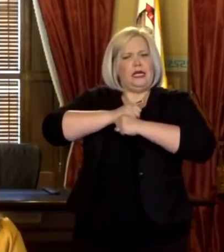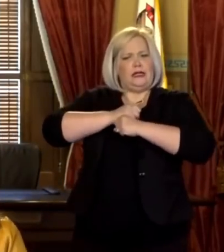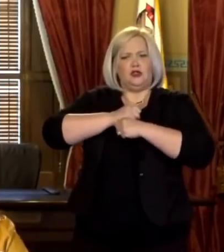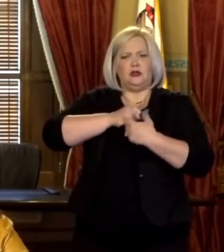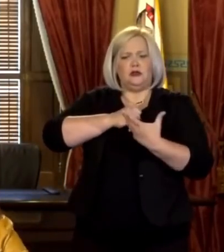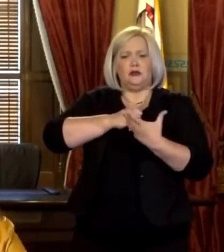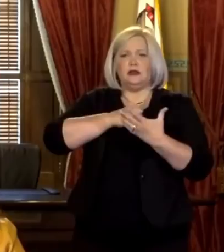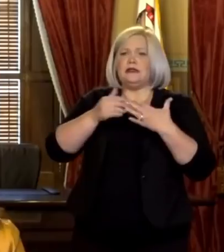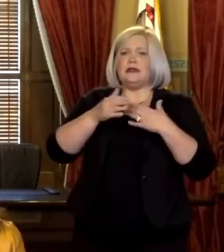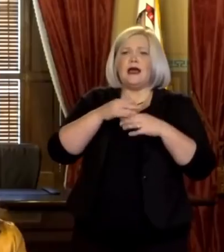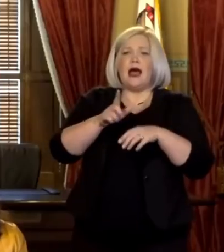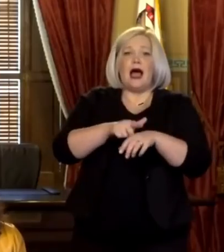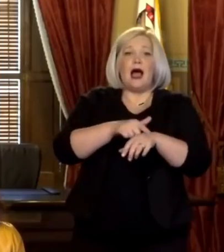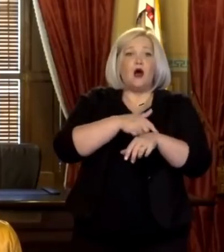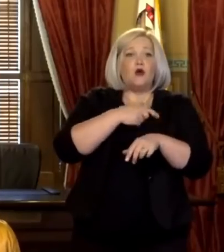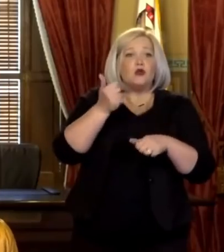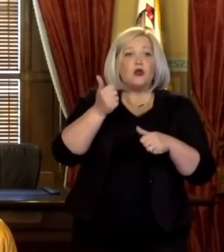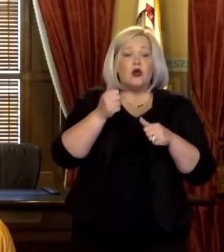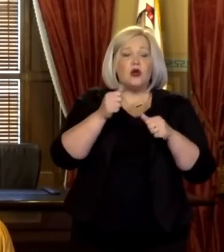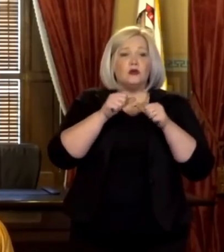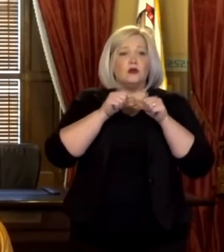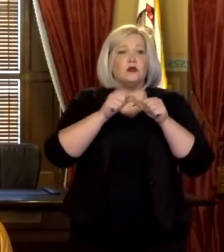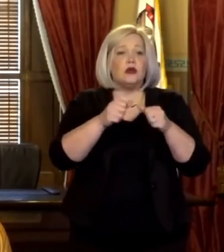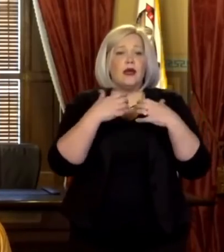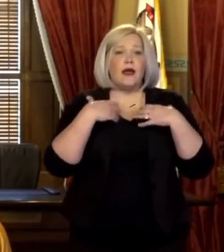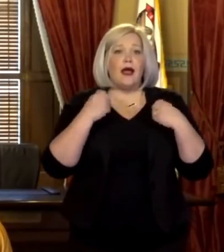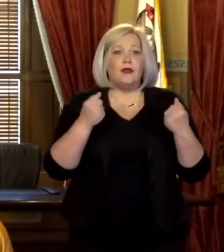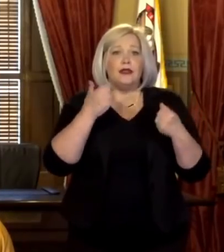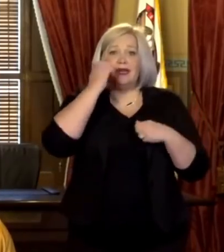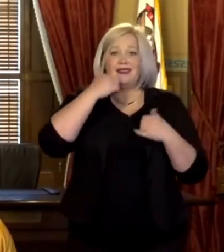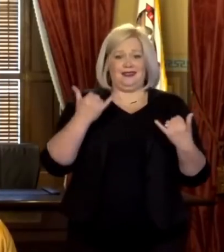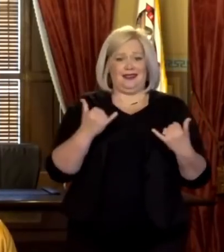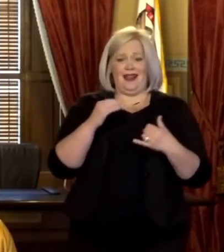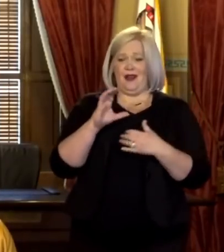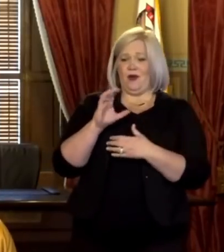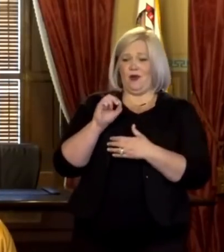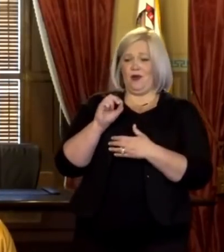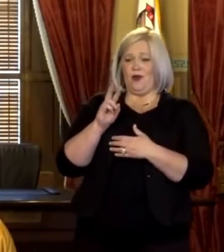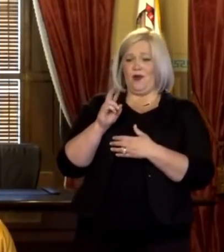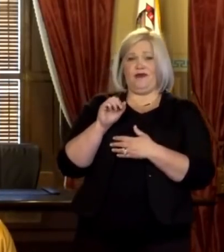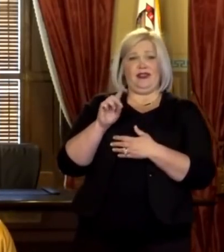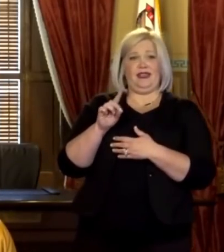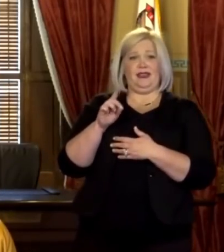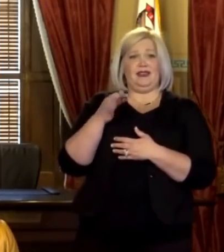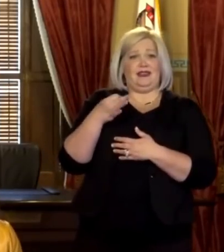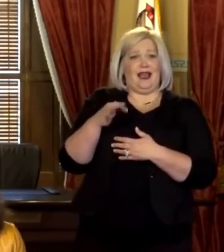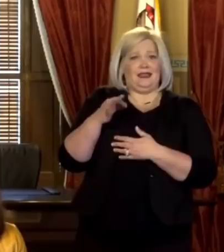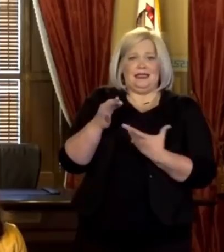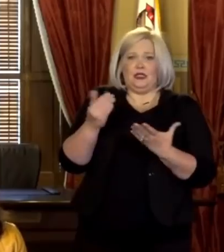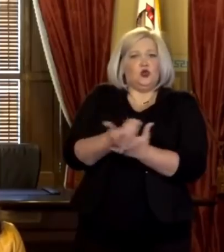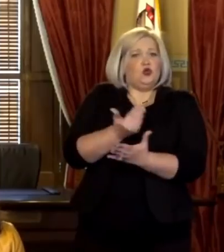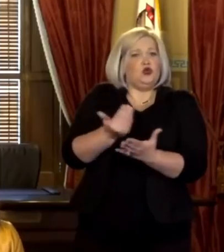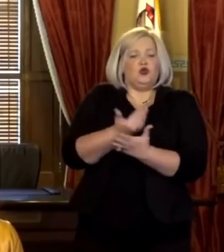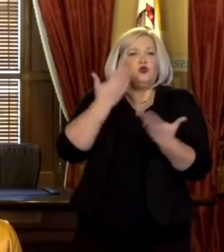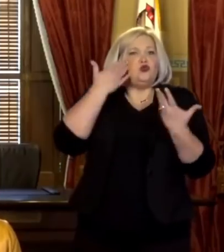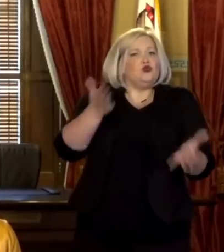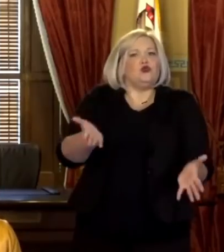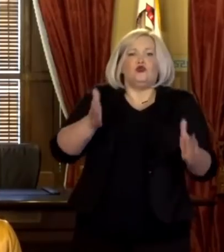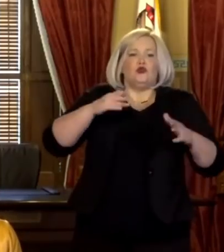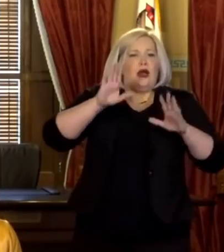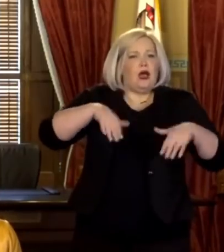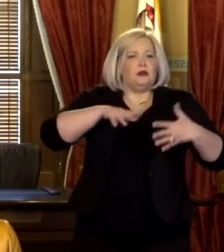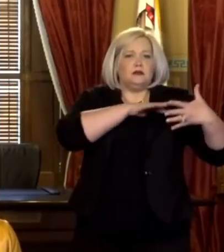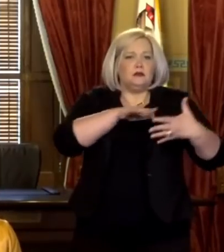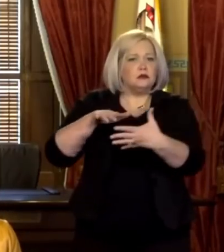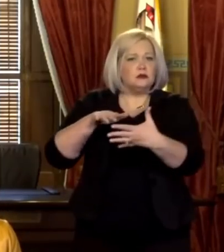know how long they will have their immunity because of the novel aspect of the virus. That's right, and we don't know if the virus is going to